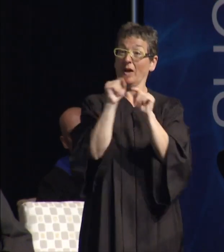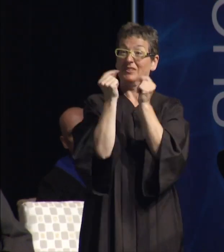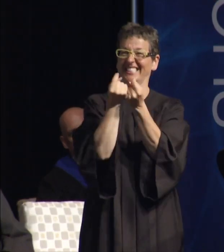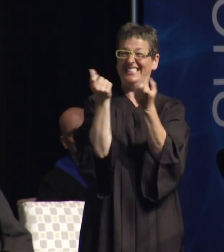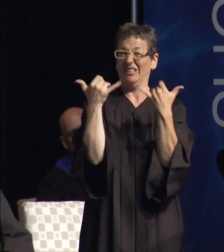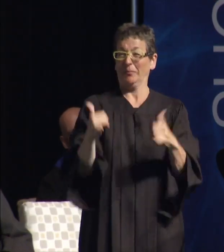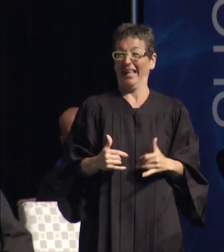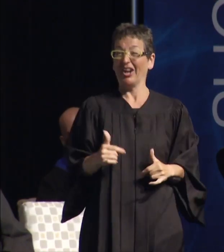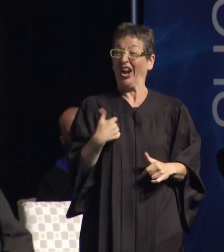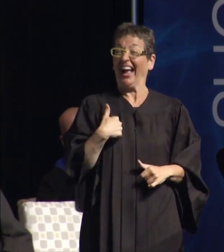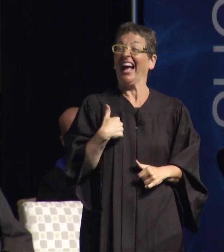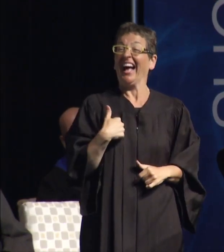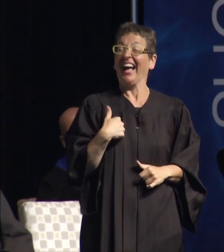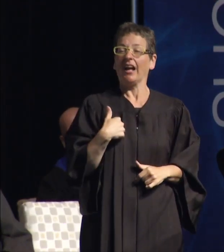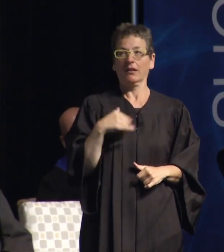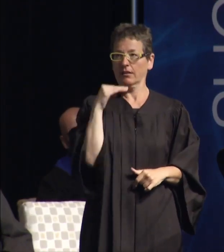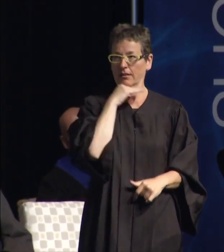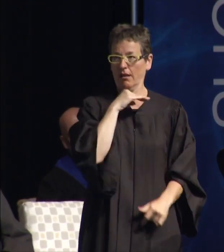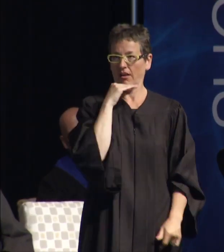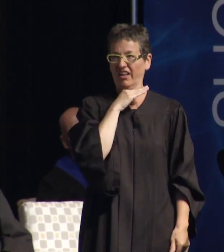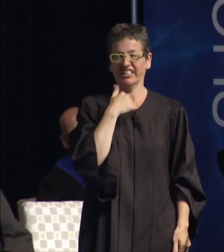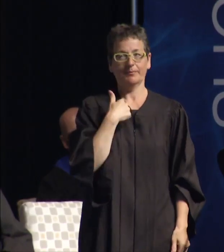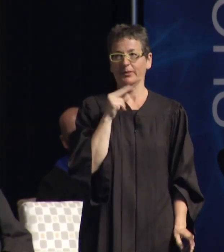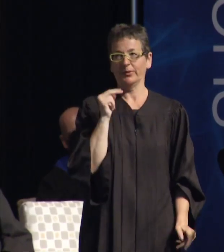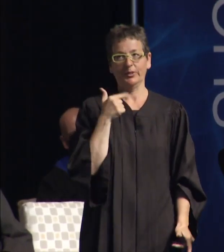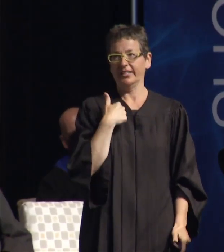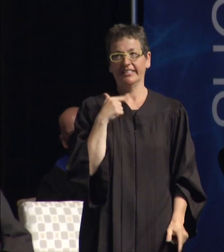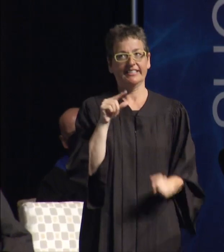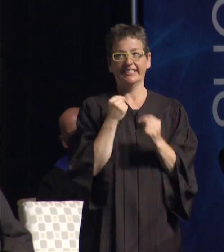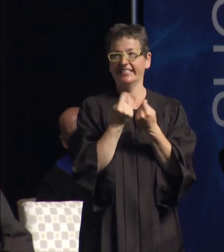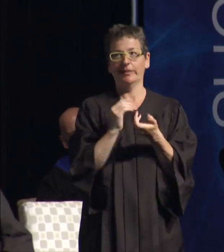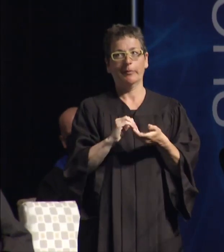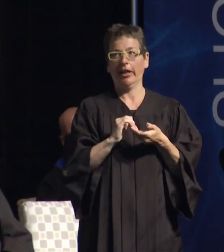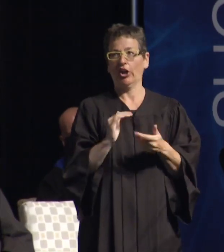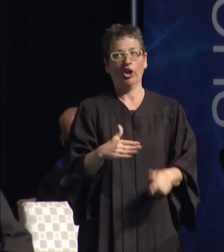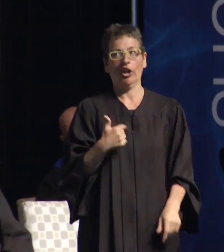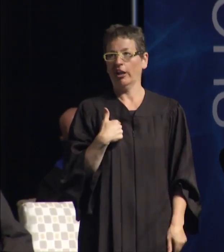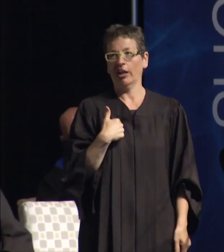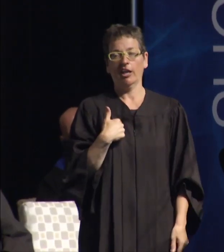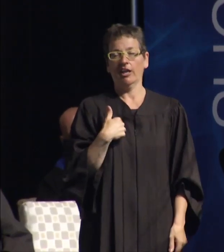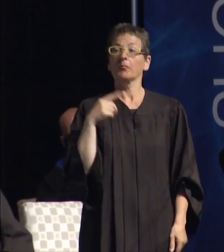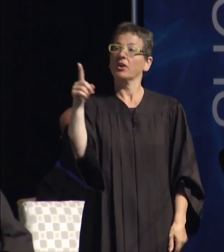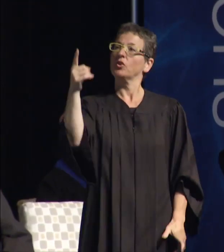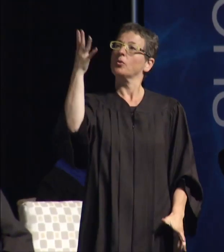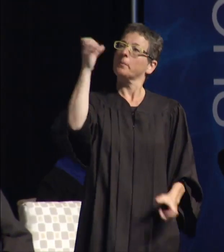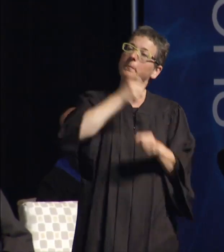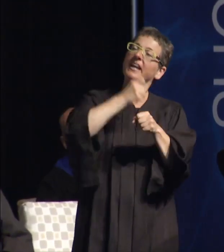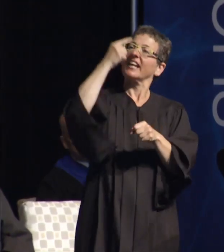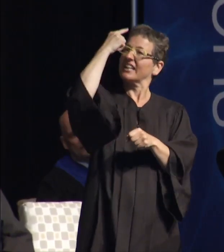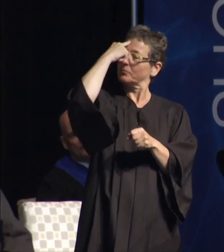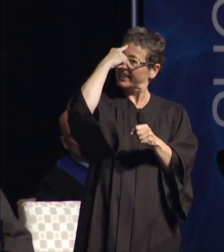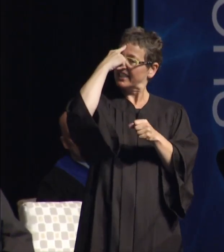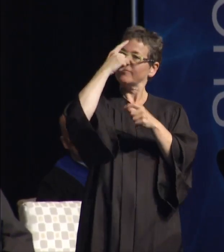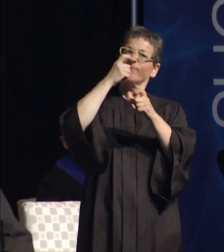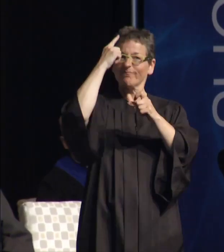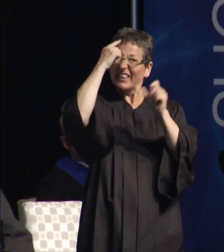okay? Not a good team player. But you did make me think outside the box, and for that I'm